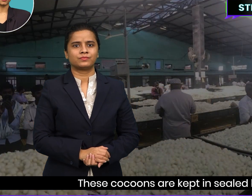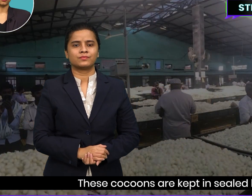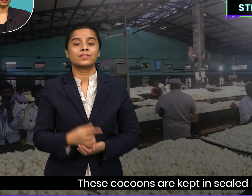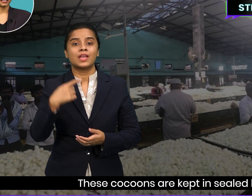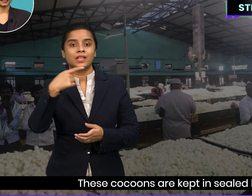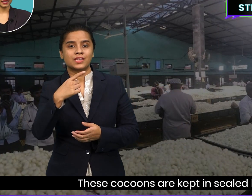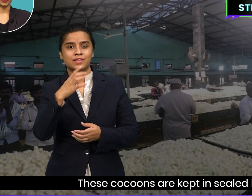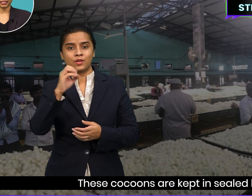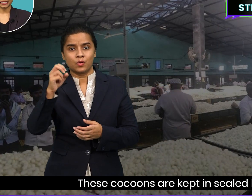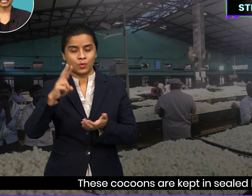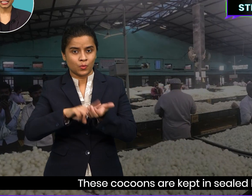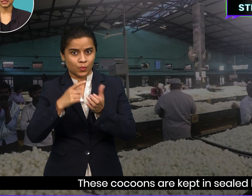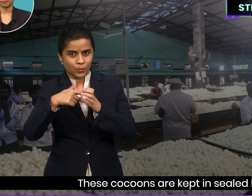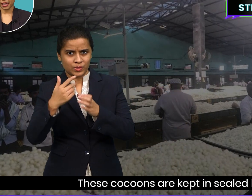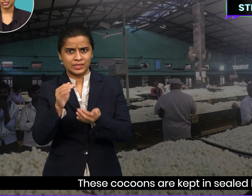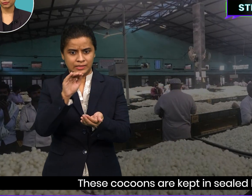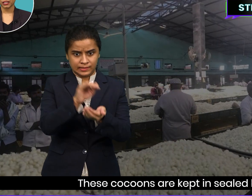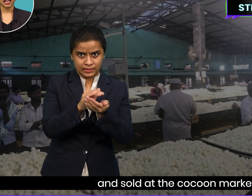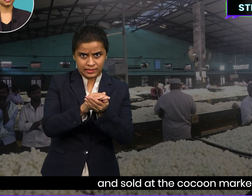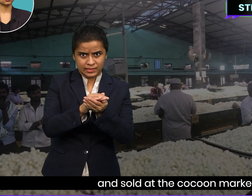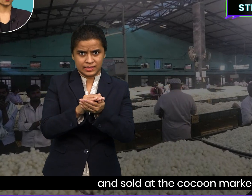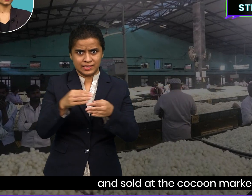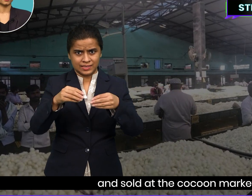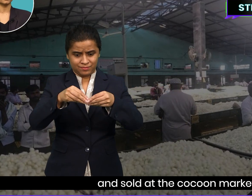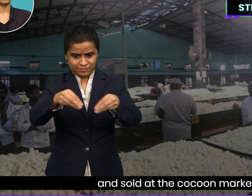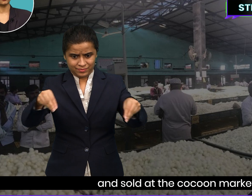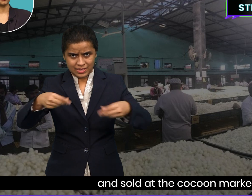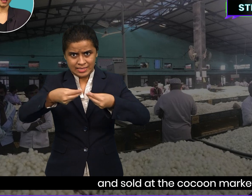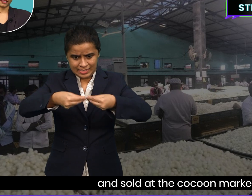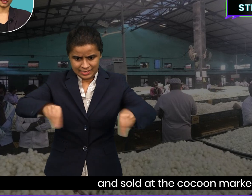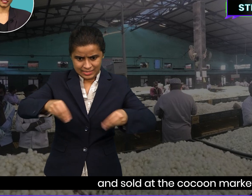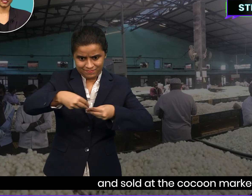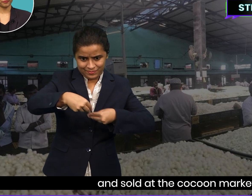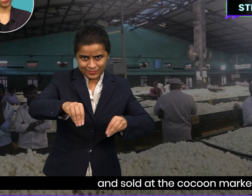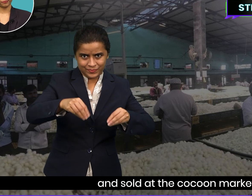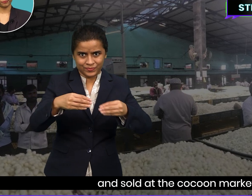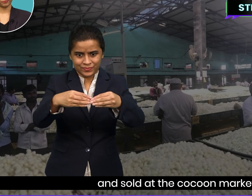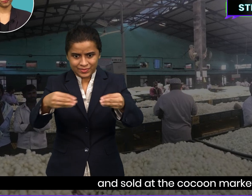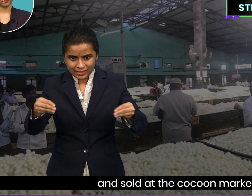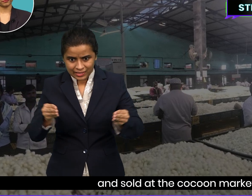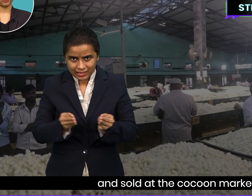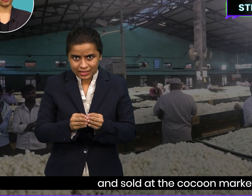These cocoons are kept in sealed bags and sold at the cocoon market.